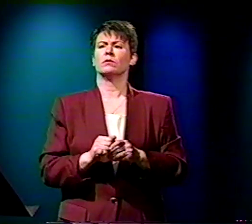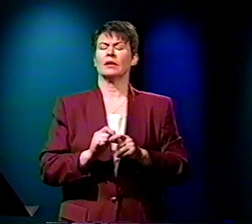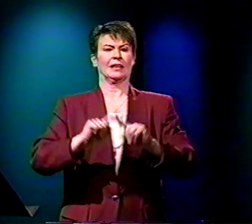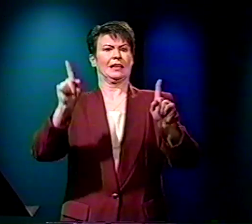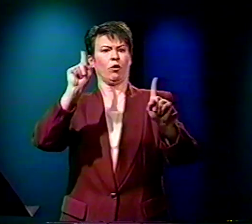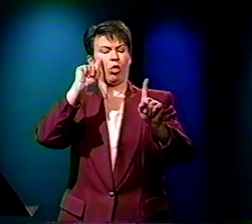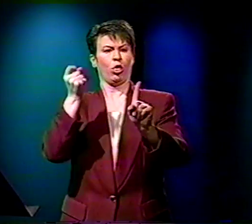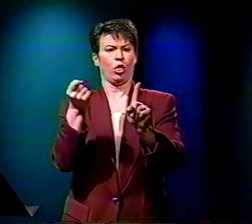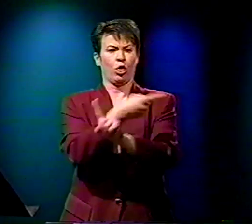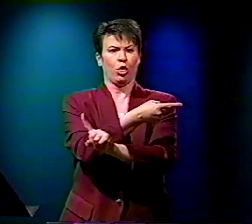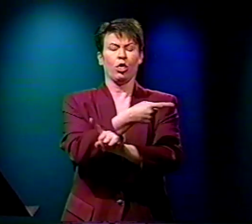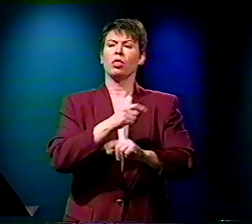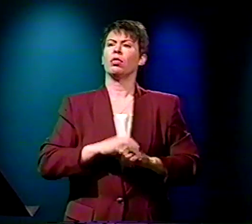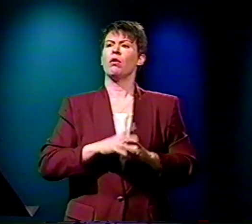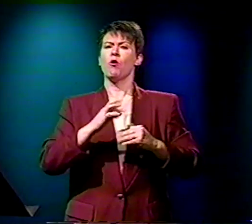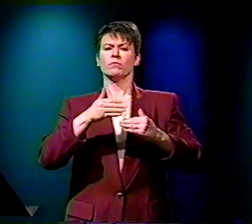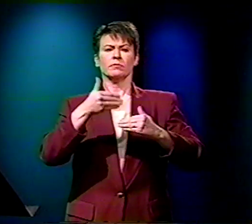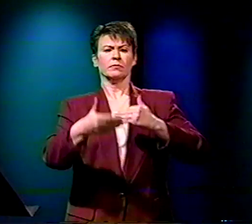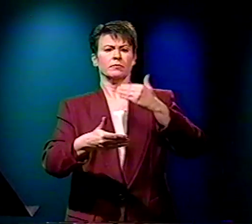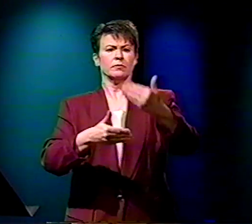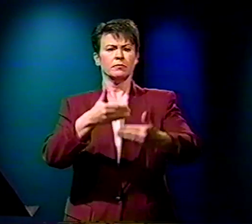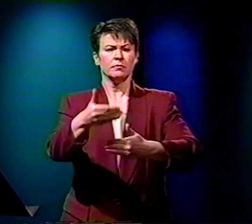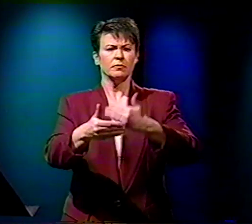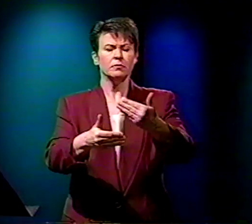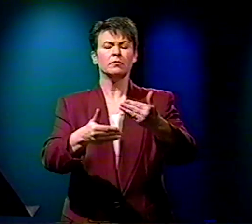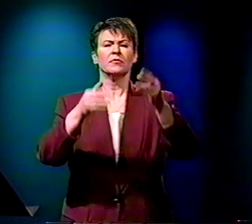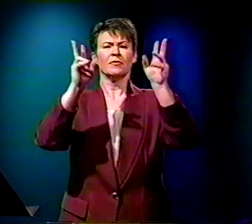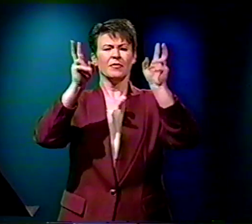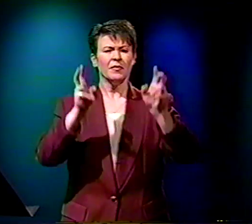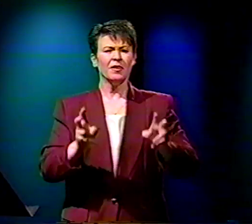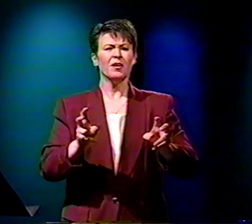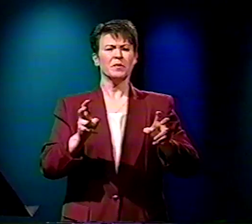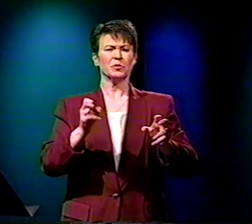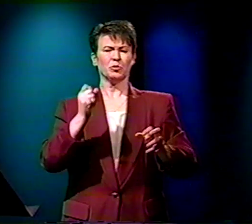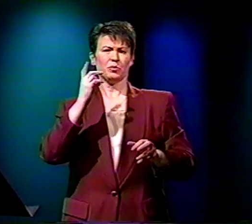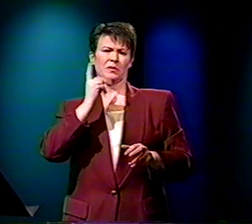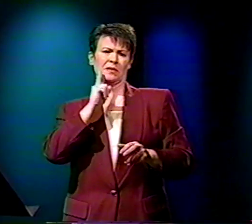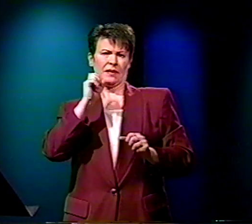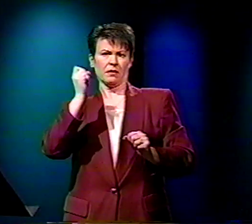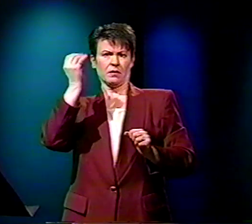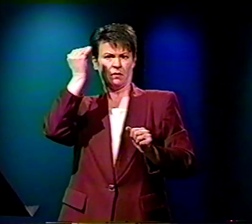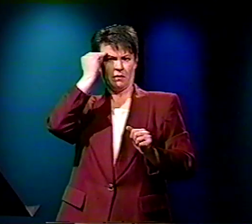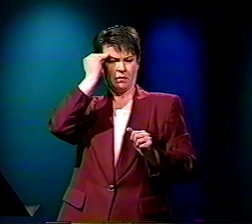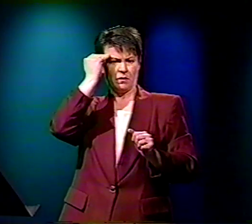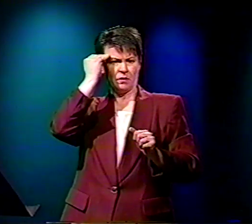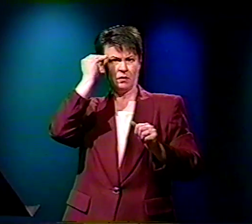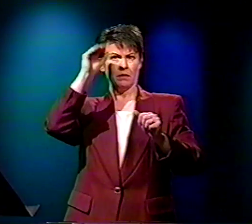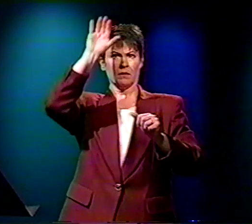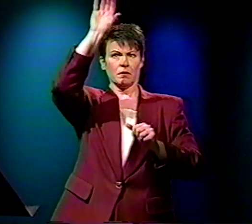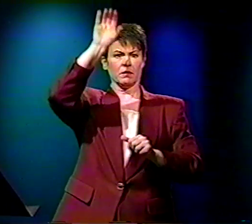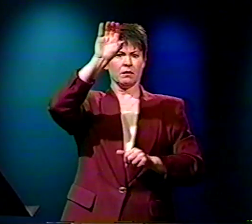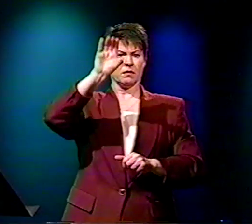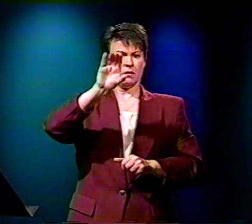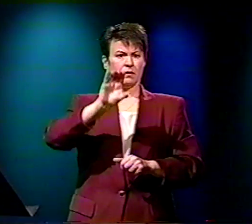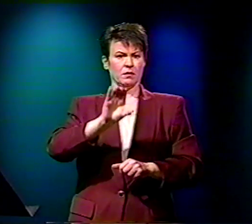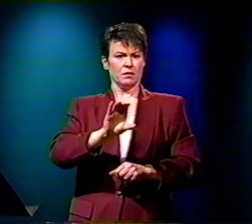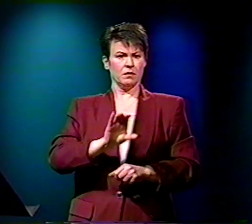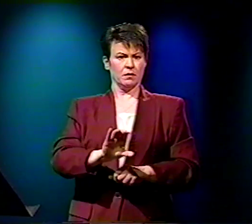we are now making a shift to the next thought, or that there's the speaker is going off the point temporarily, so that the deaf people